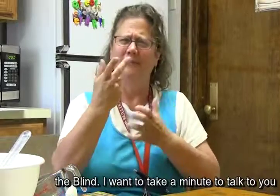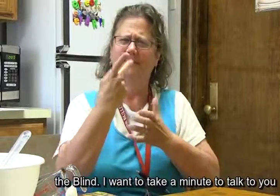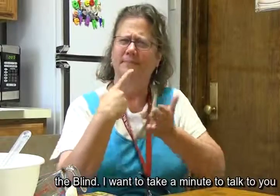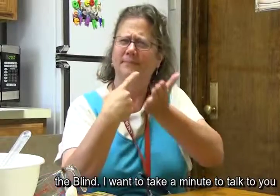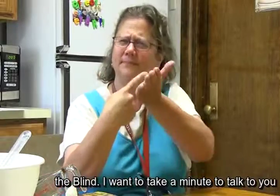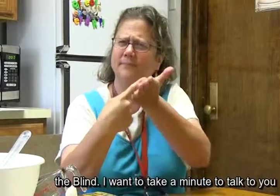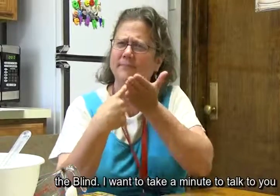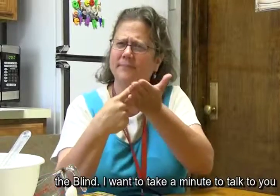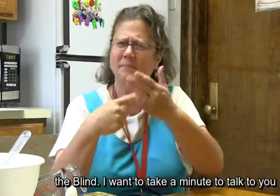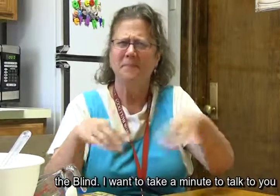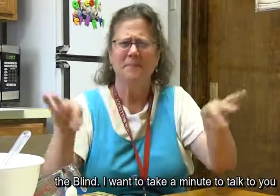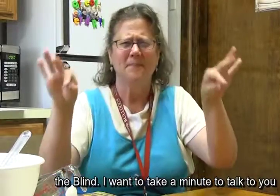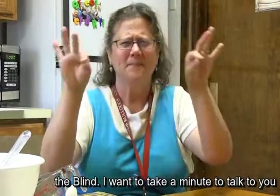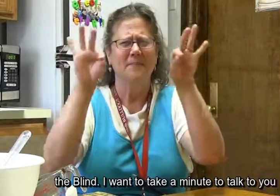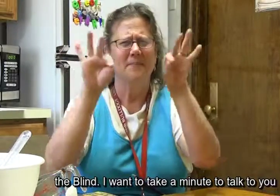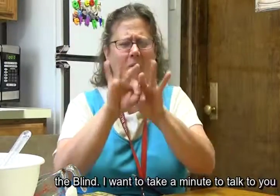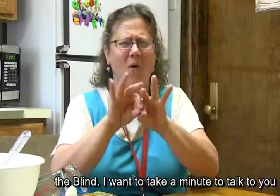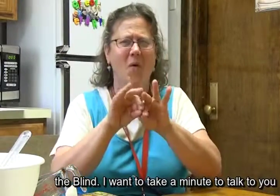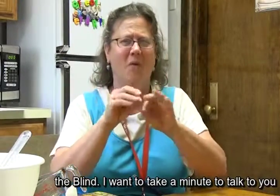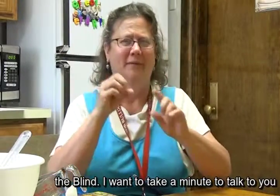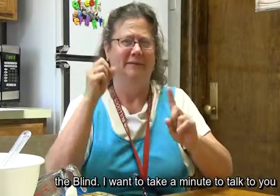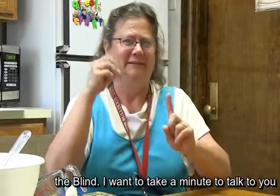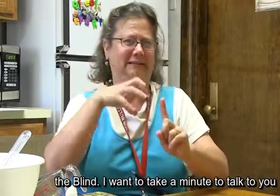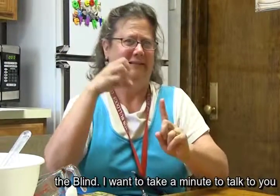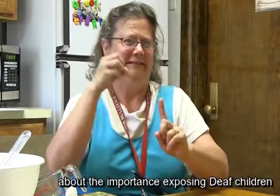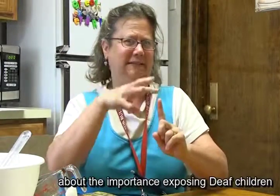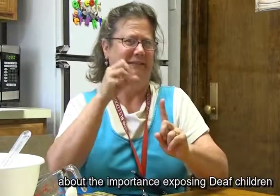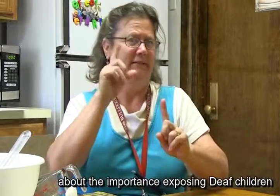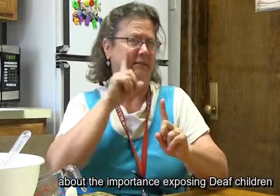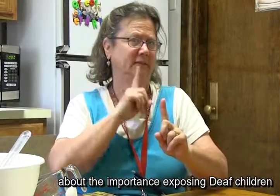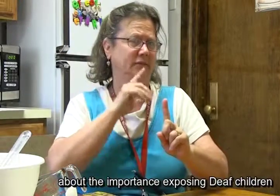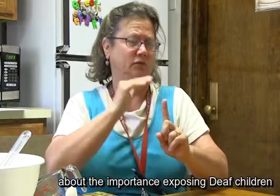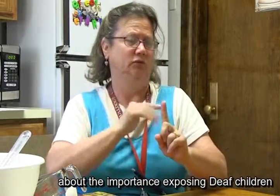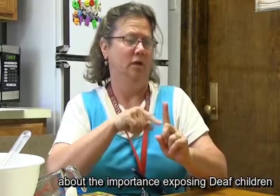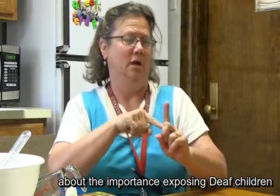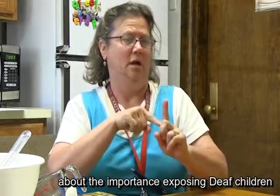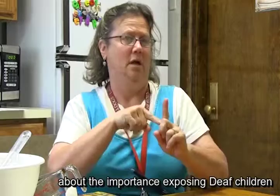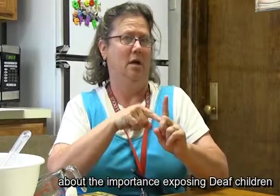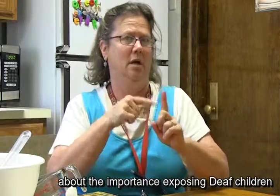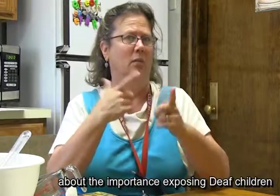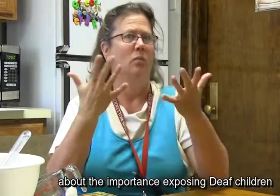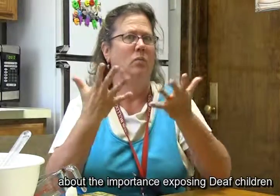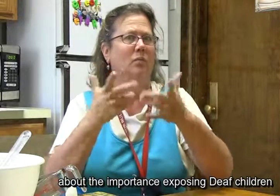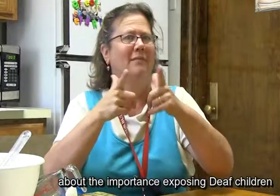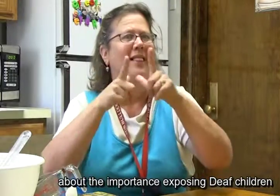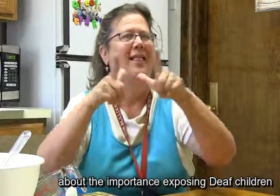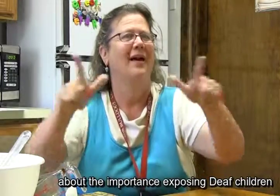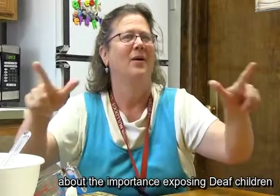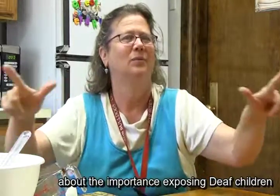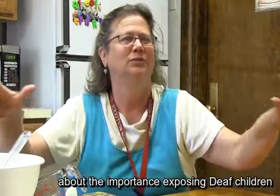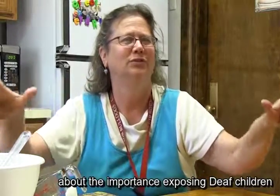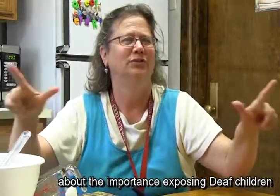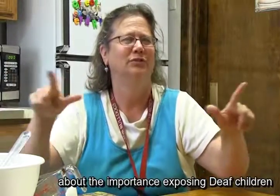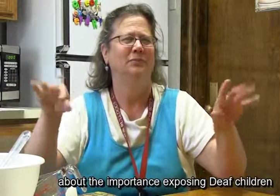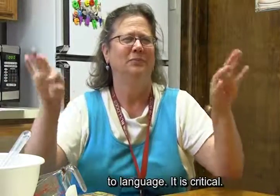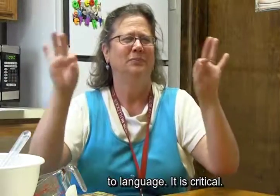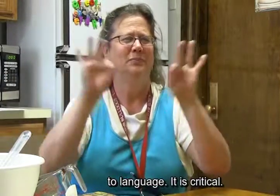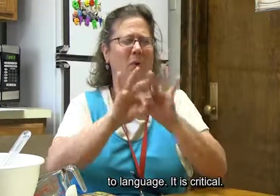Blind. I want to take a minute to talk to you about the importance of exposing deaf children to